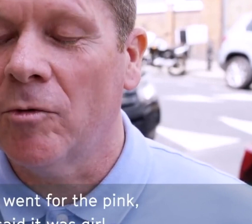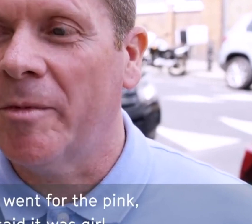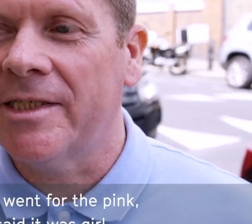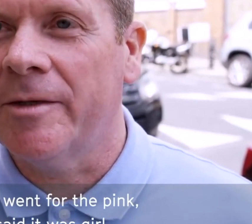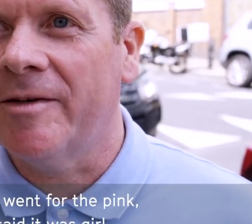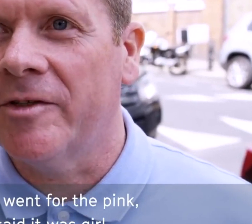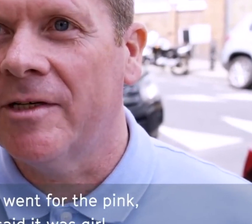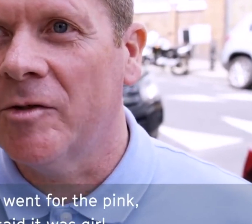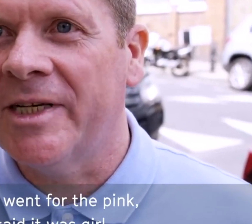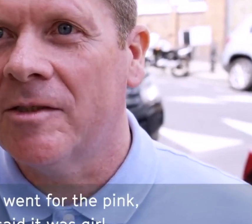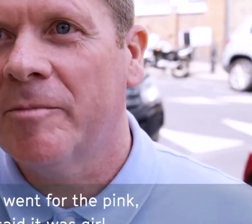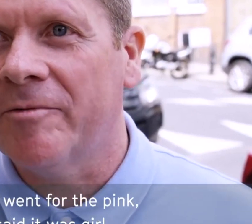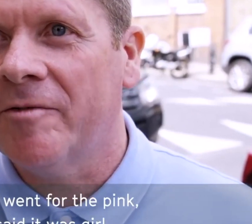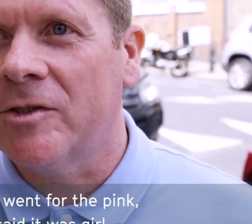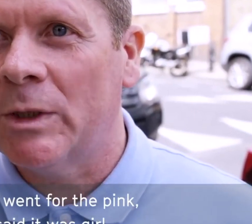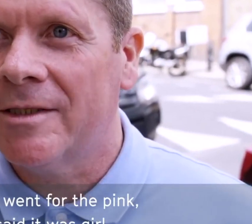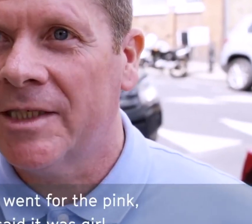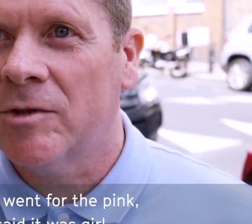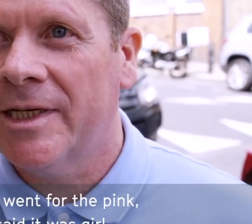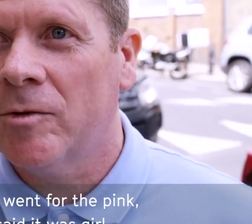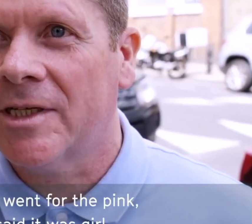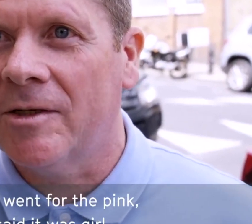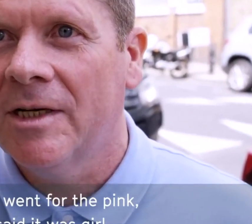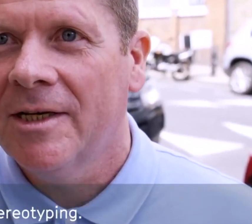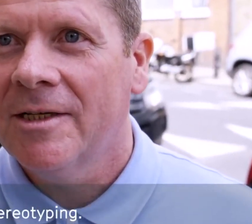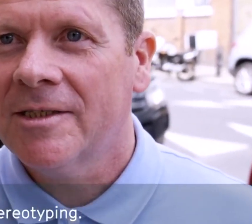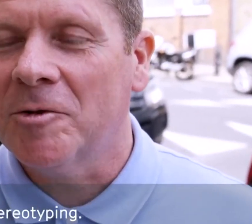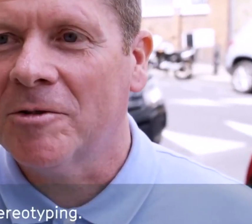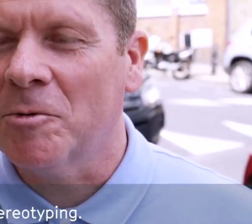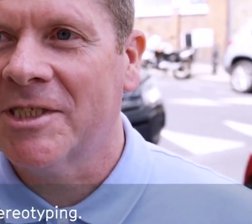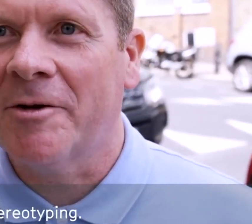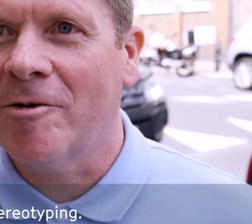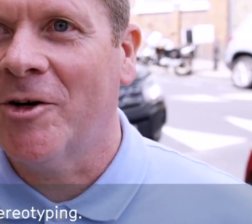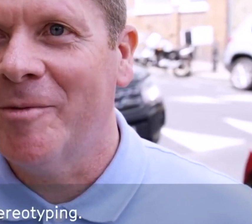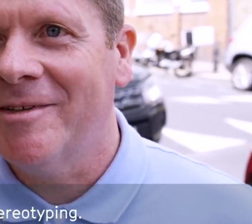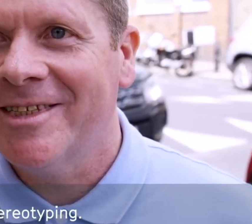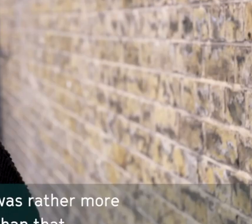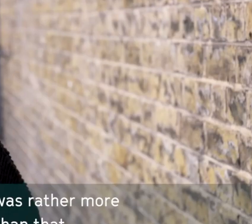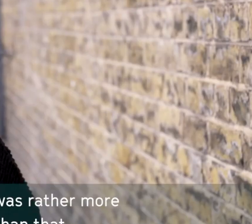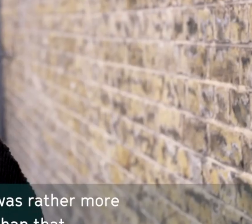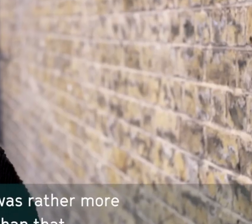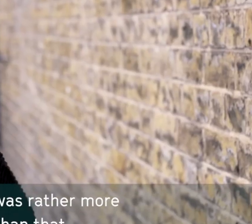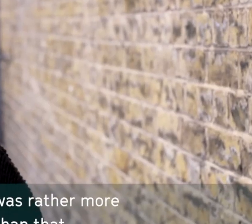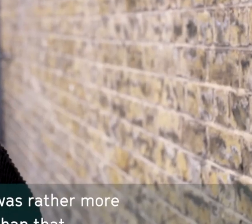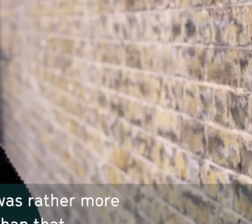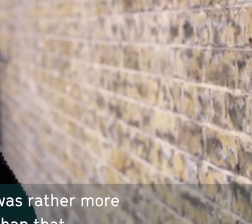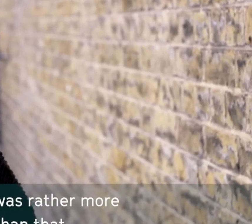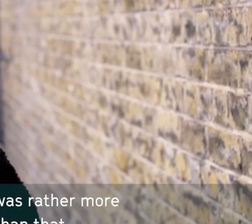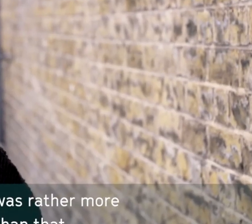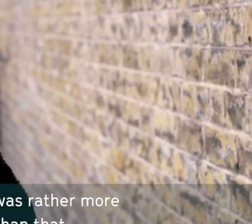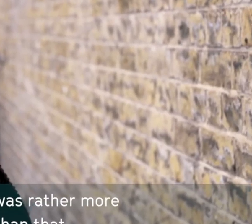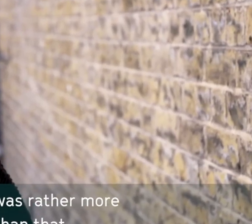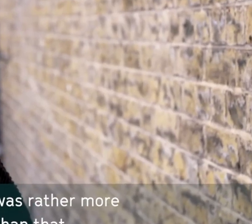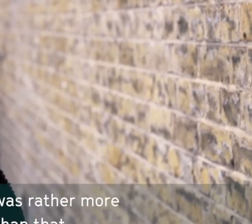I automatically went for the pink fluffy toy because I said it was a girl, so I was sort of stereotyping I've always thought I was rather